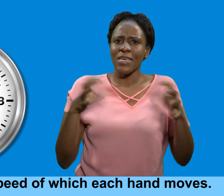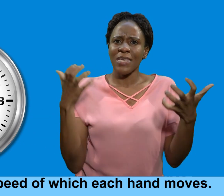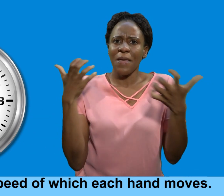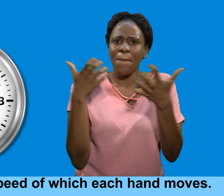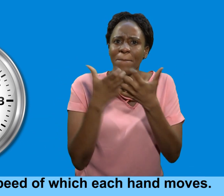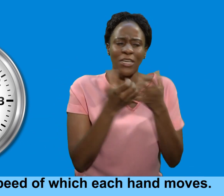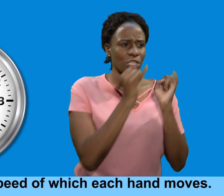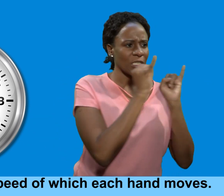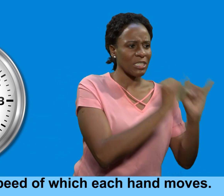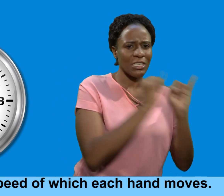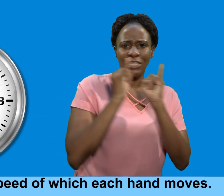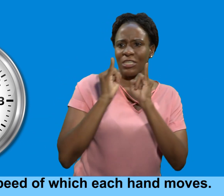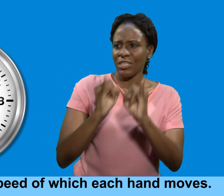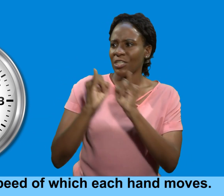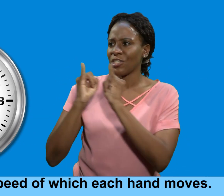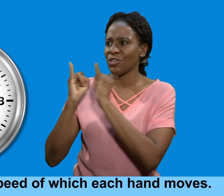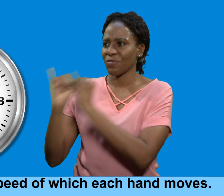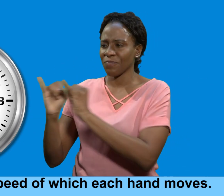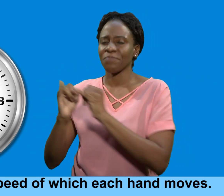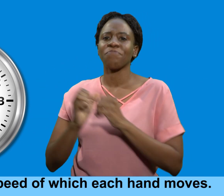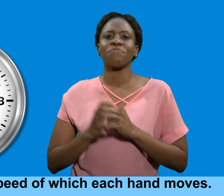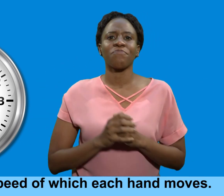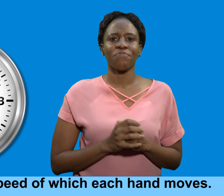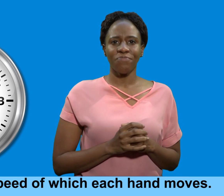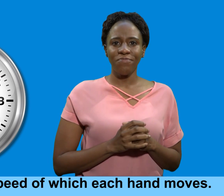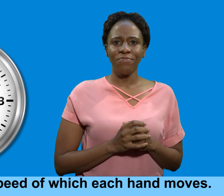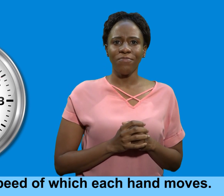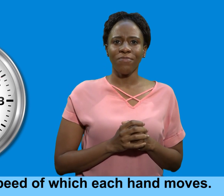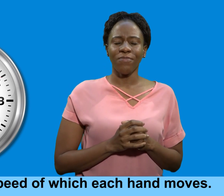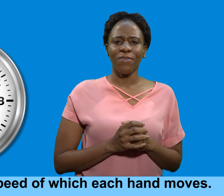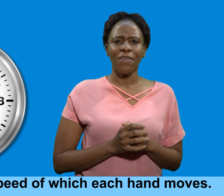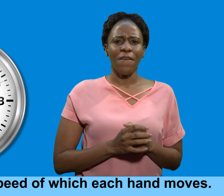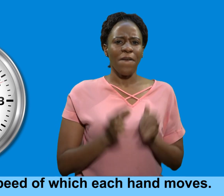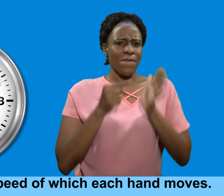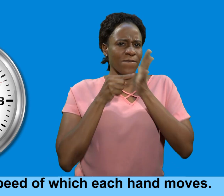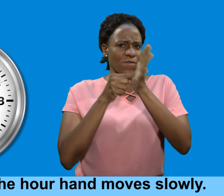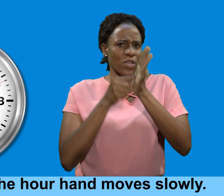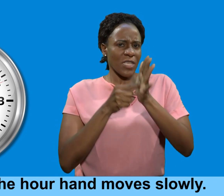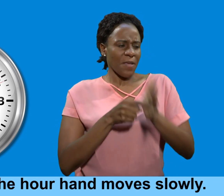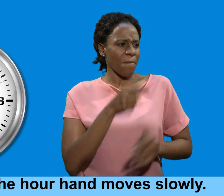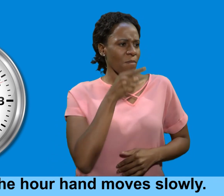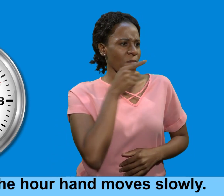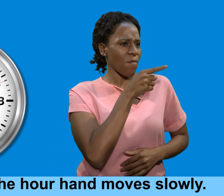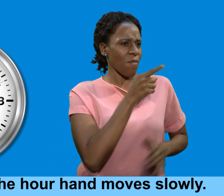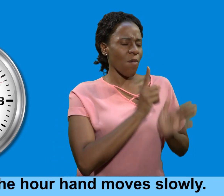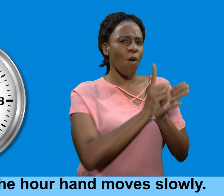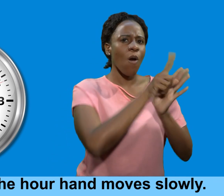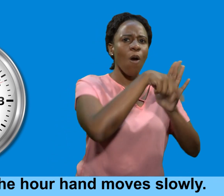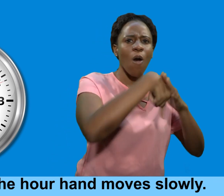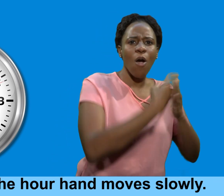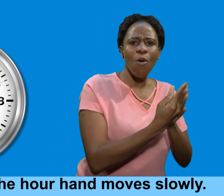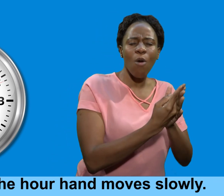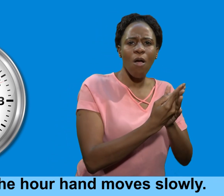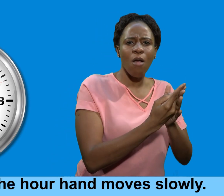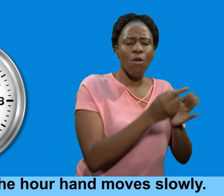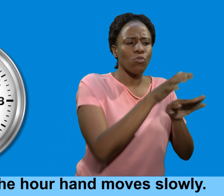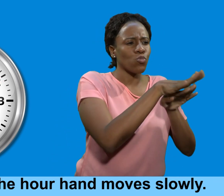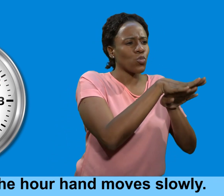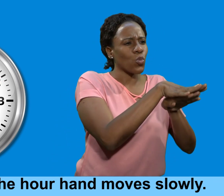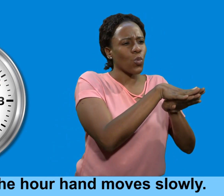can match the speed of which each hand moves. For example, the hour